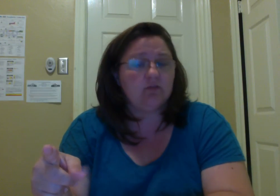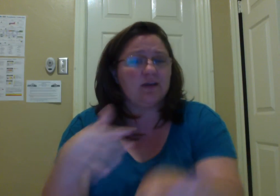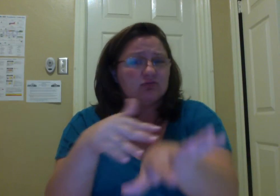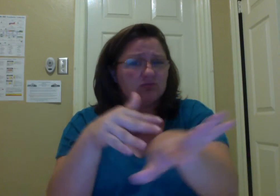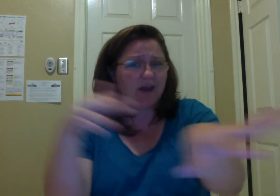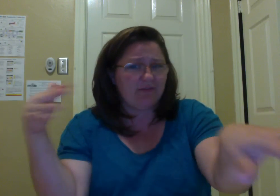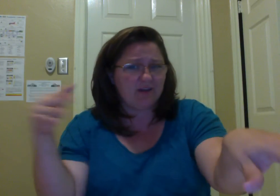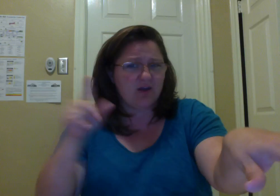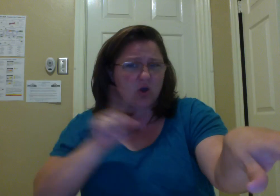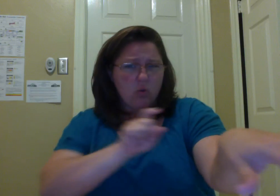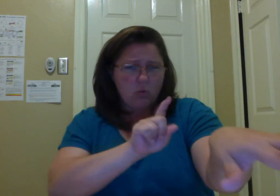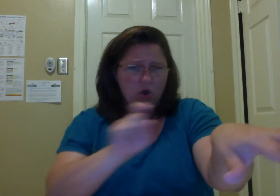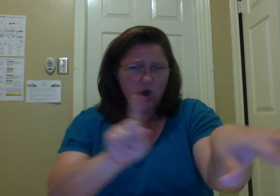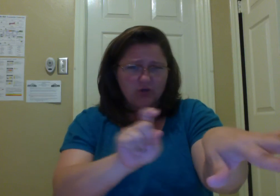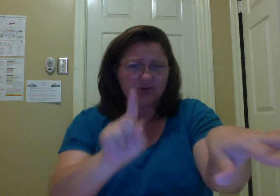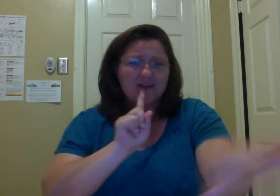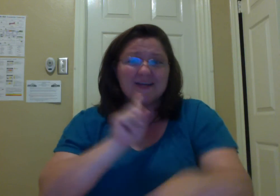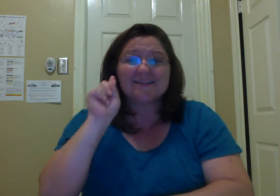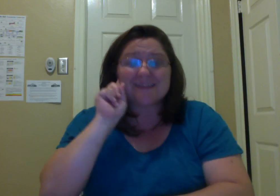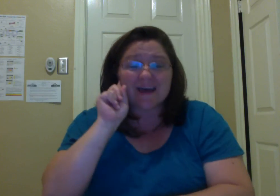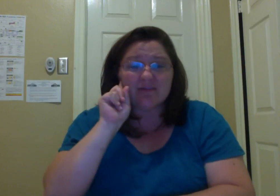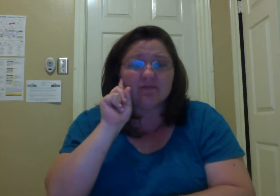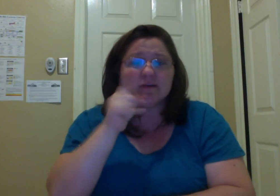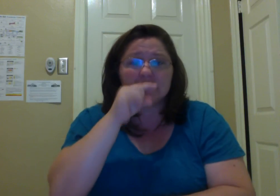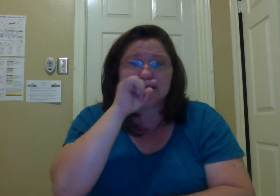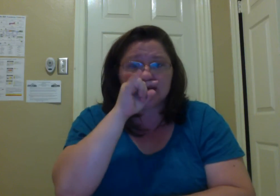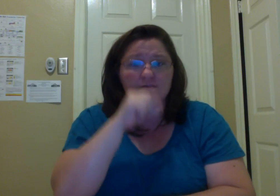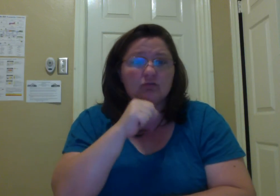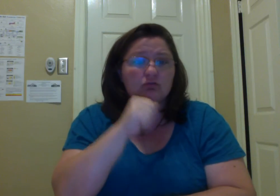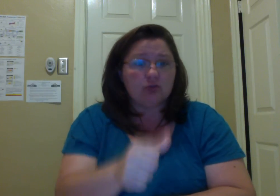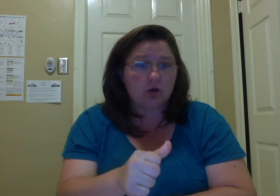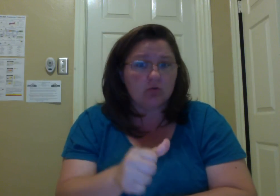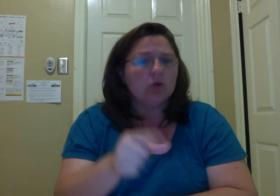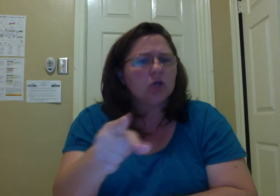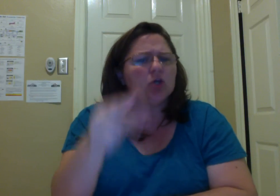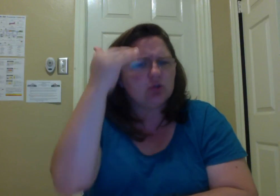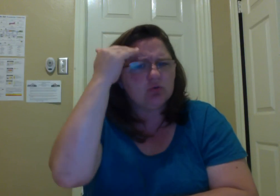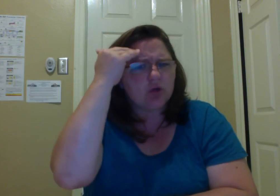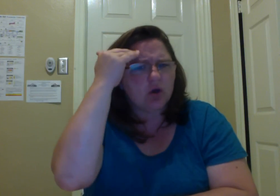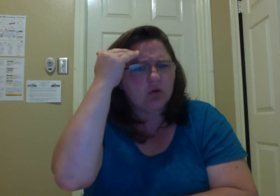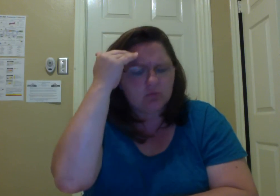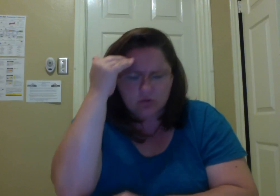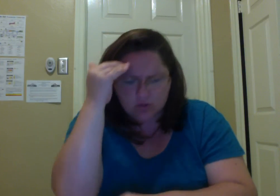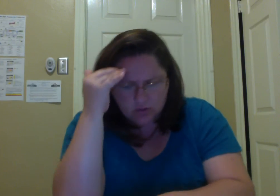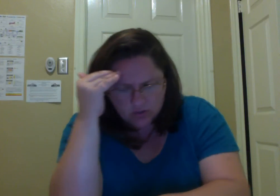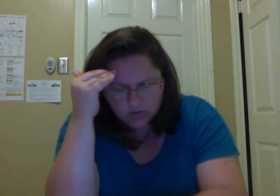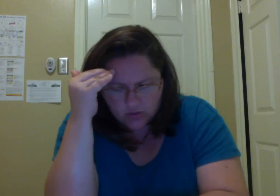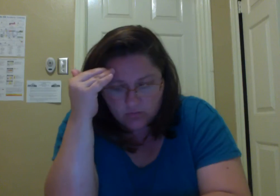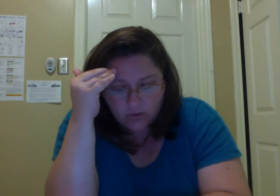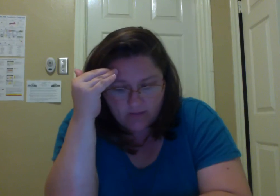sign traffic, wander, deaf kids don't. You know